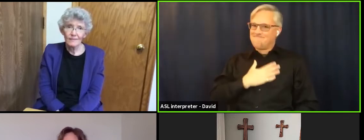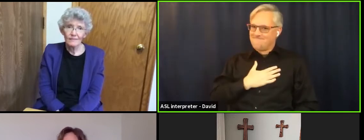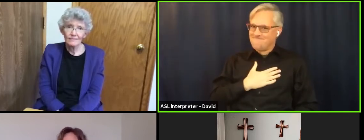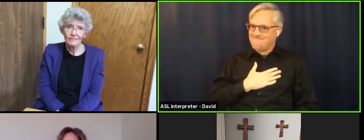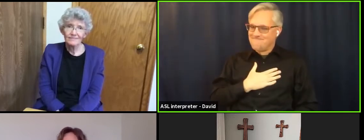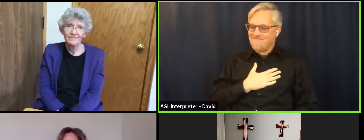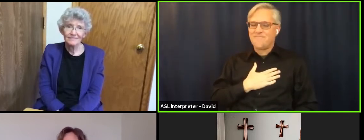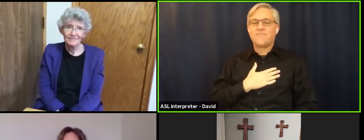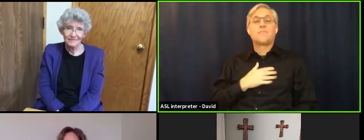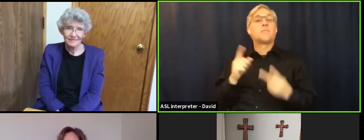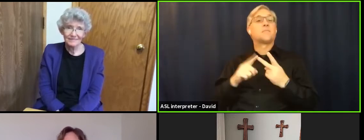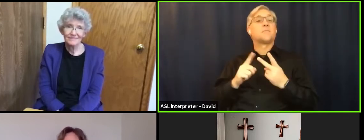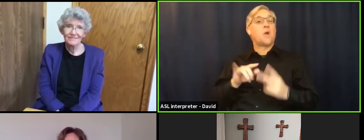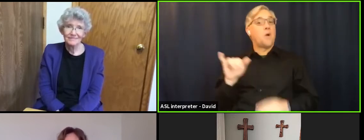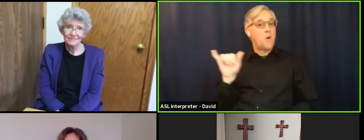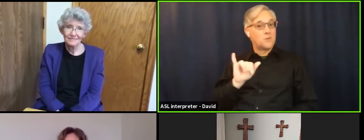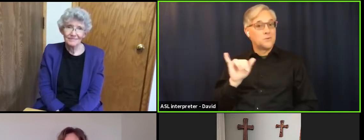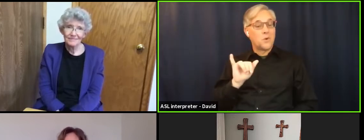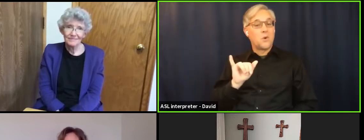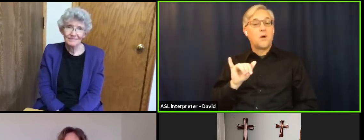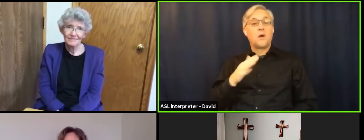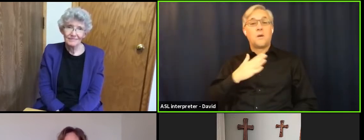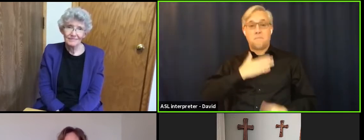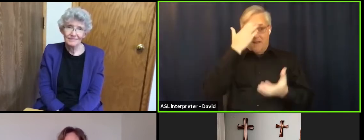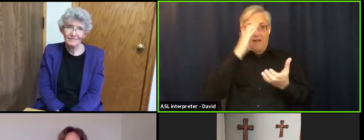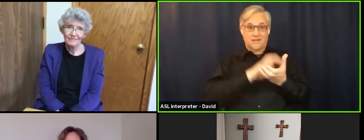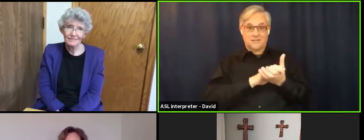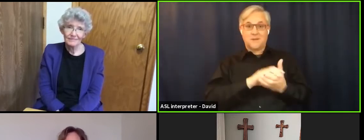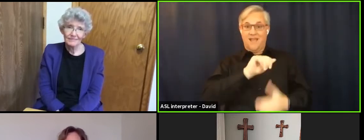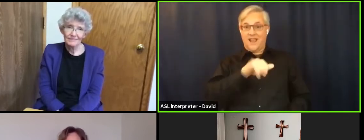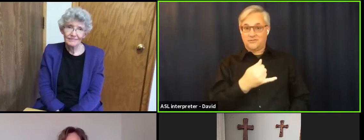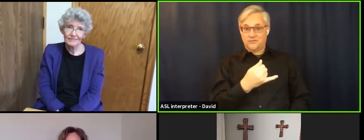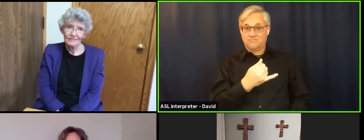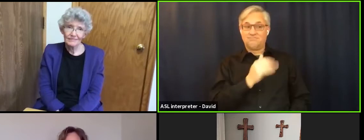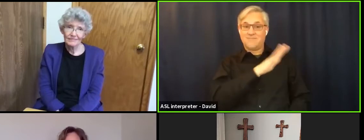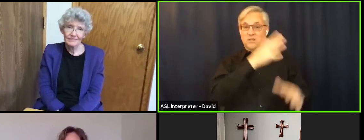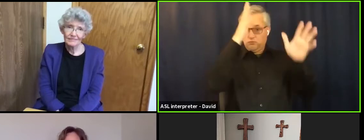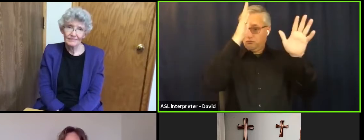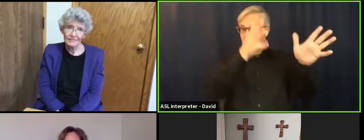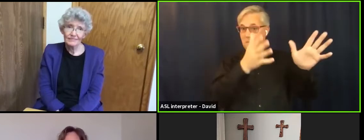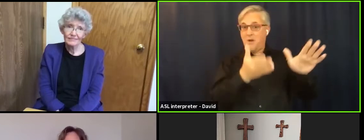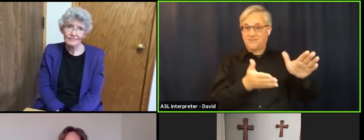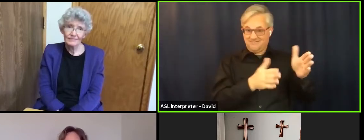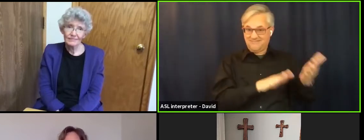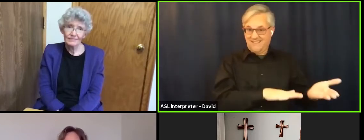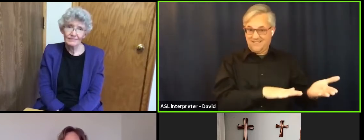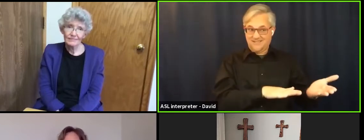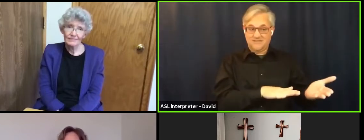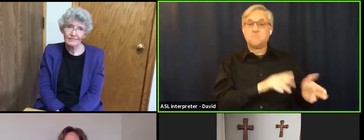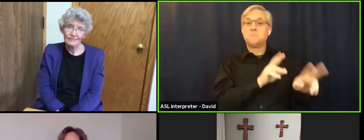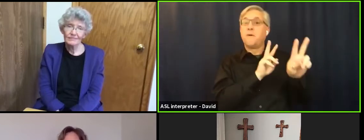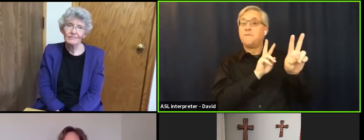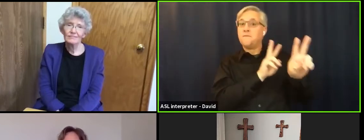was used when AJ's grandpa died and at his funeral. And so